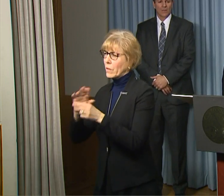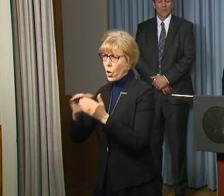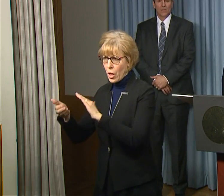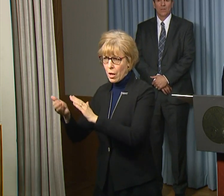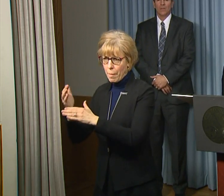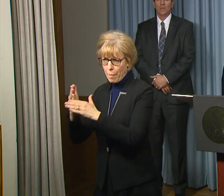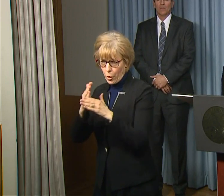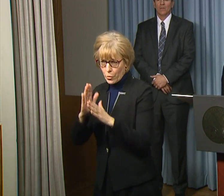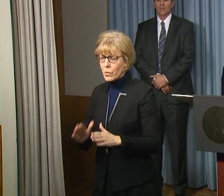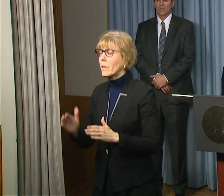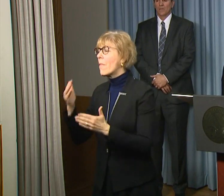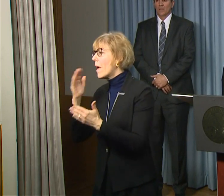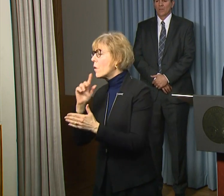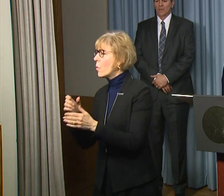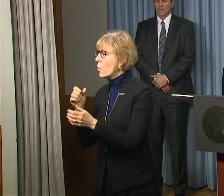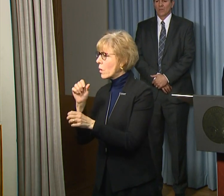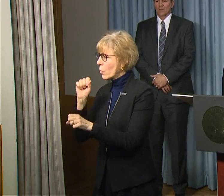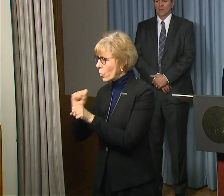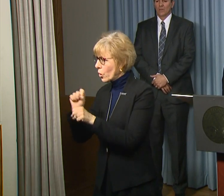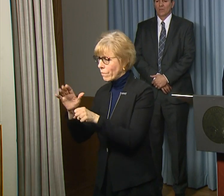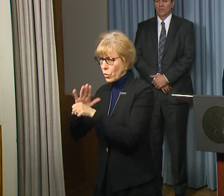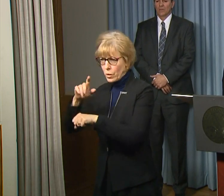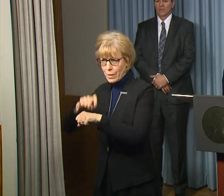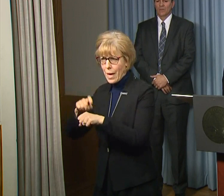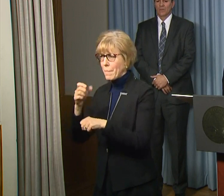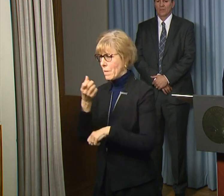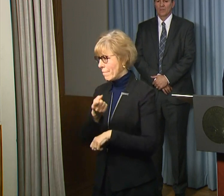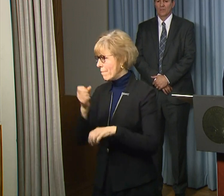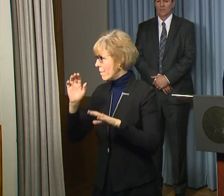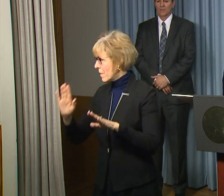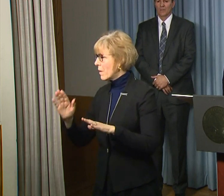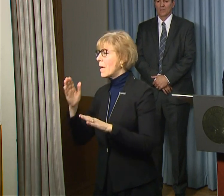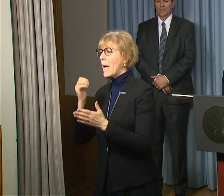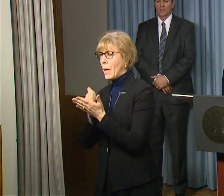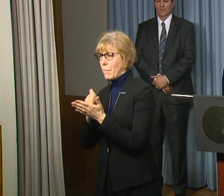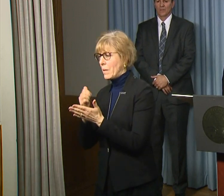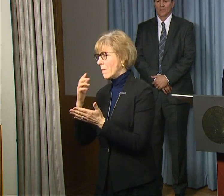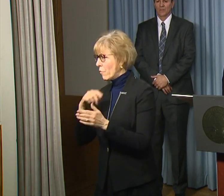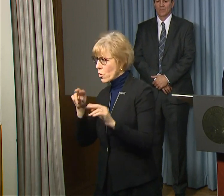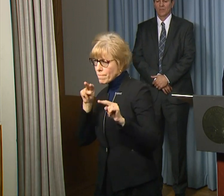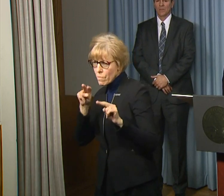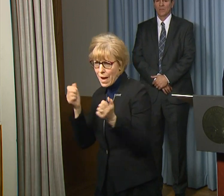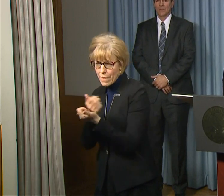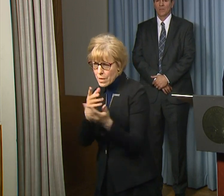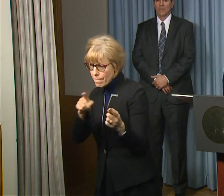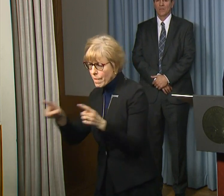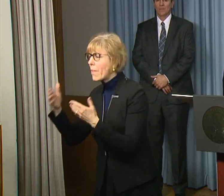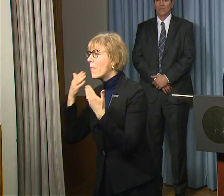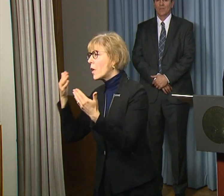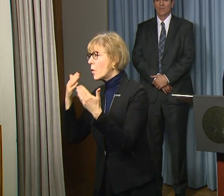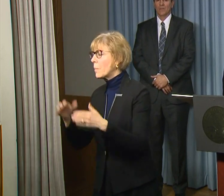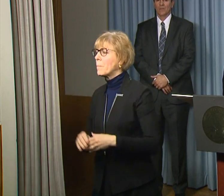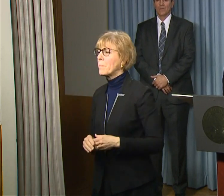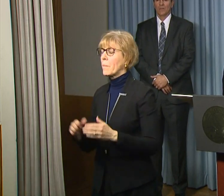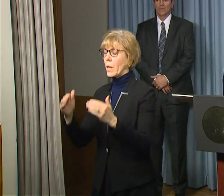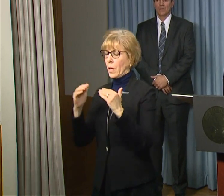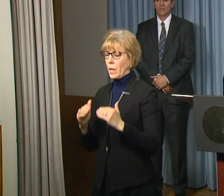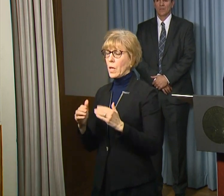post throughout the weekend full time to help us stay on top of these issues. Now, following the guidance, starting